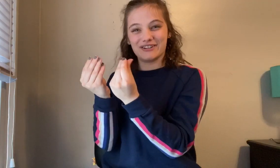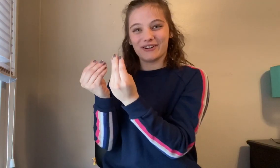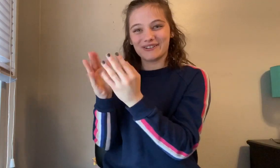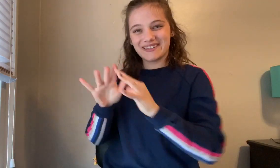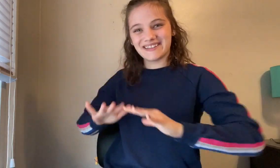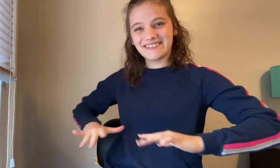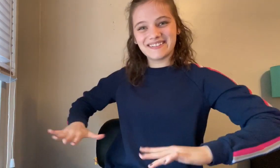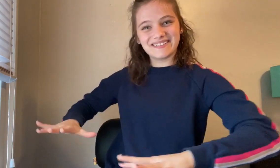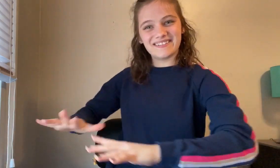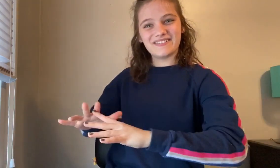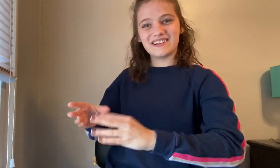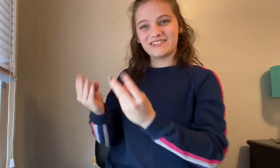Dirt.